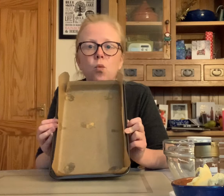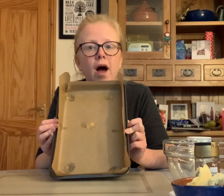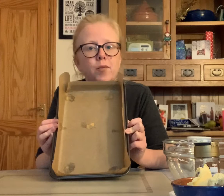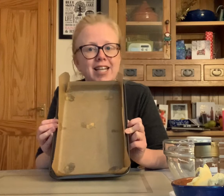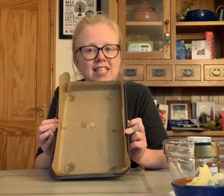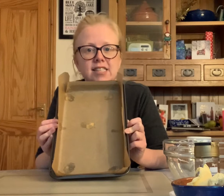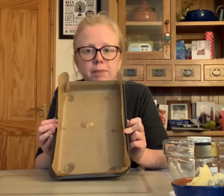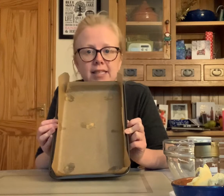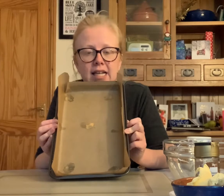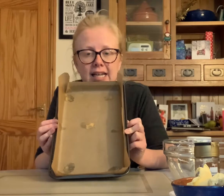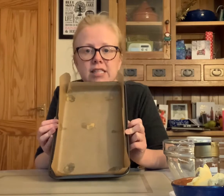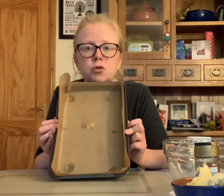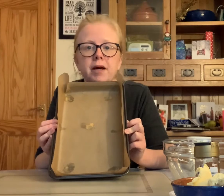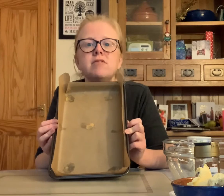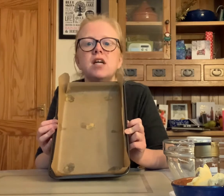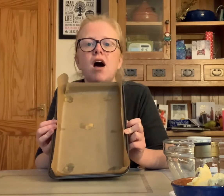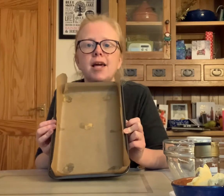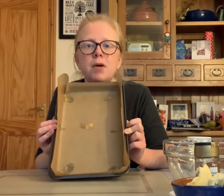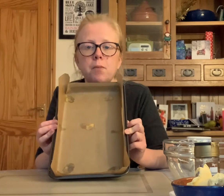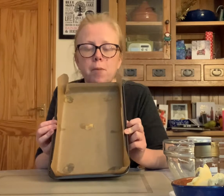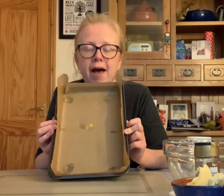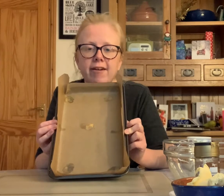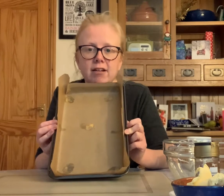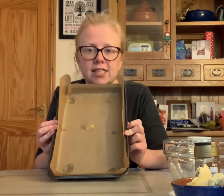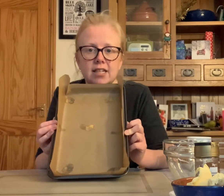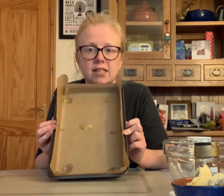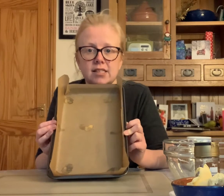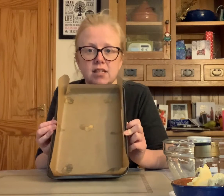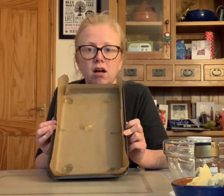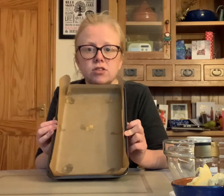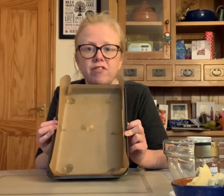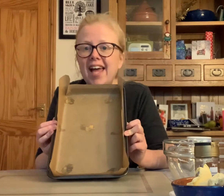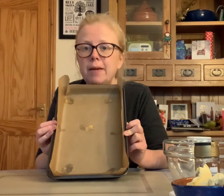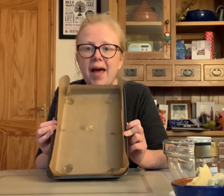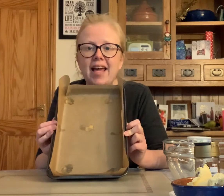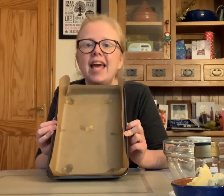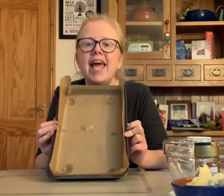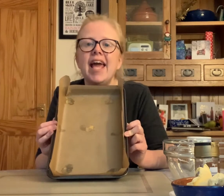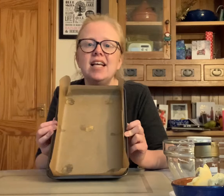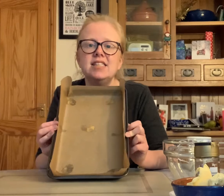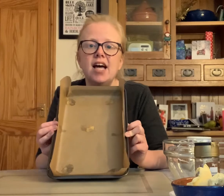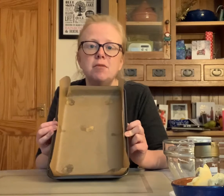we need to spend a little bit of time preparing our tin at the start of any bake is